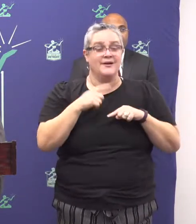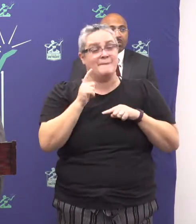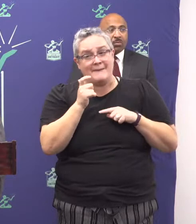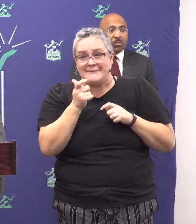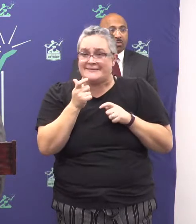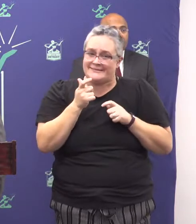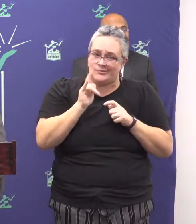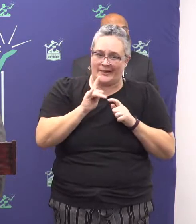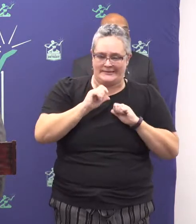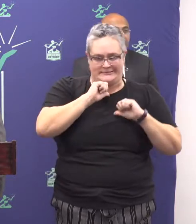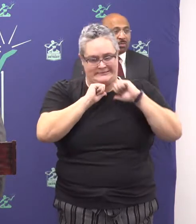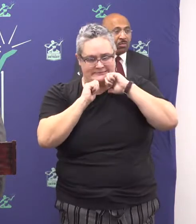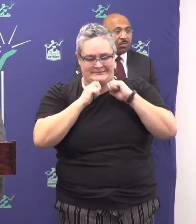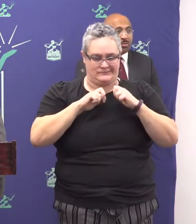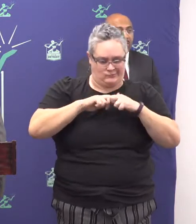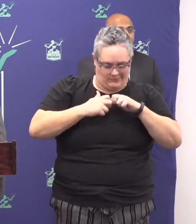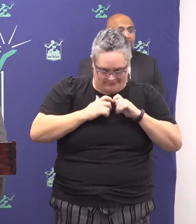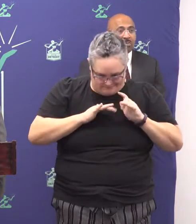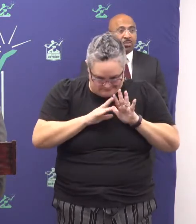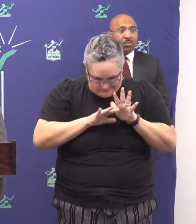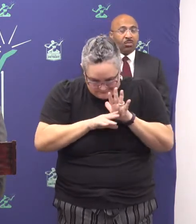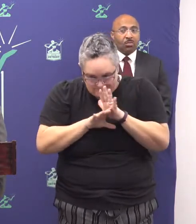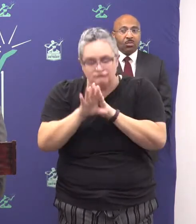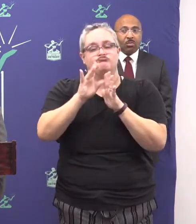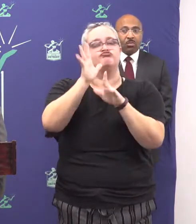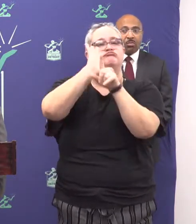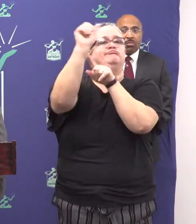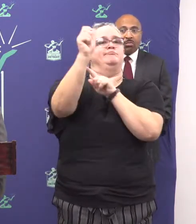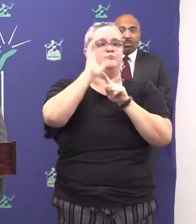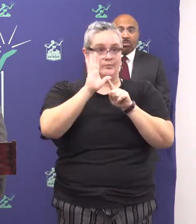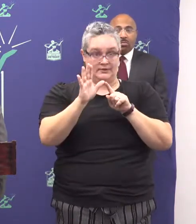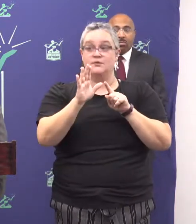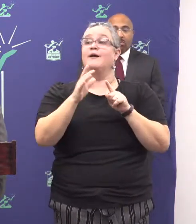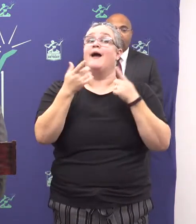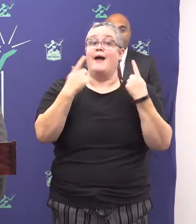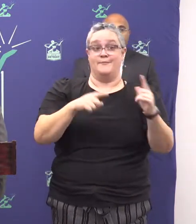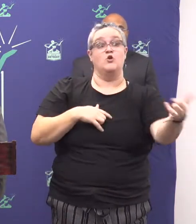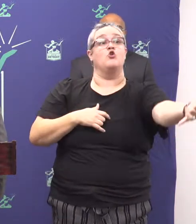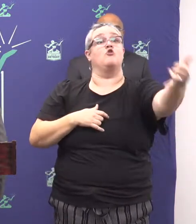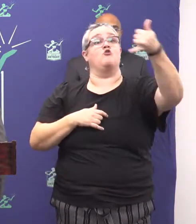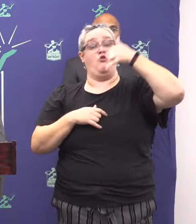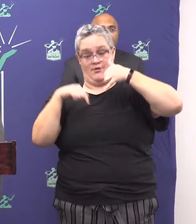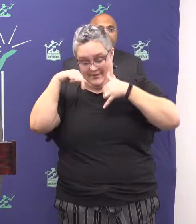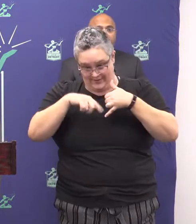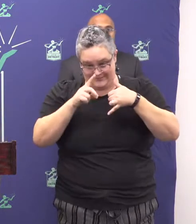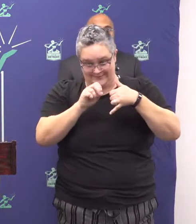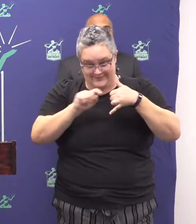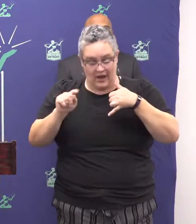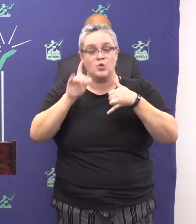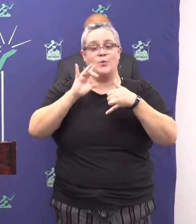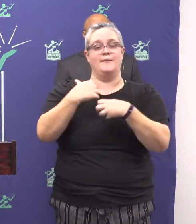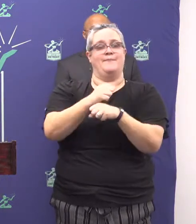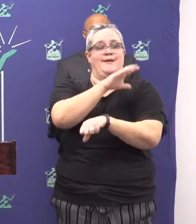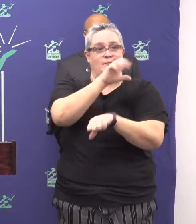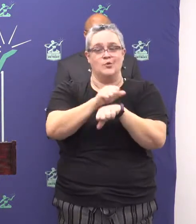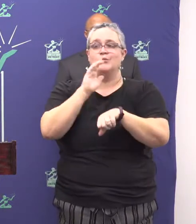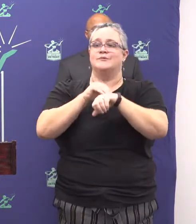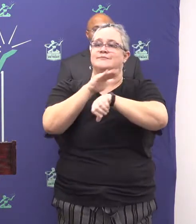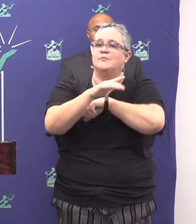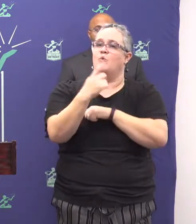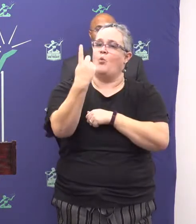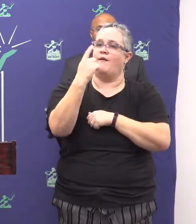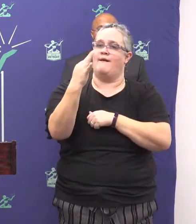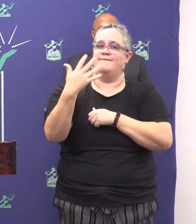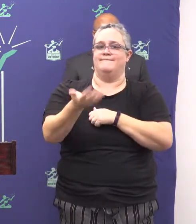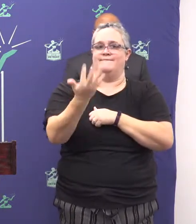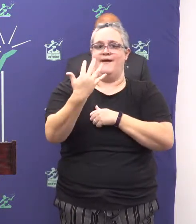curve, but when you call, you will get booked in your appointment. They will dispatch one of the